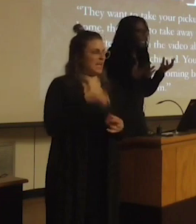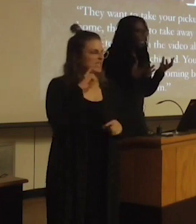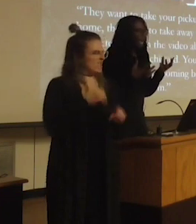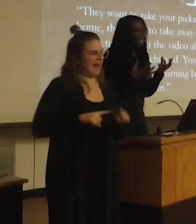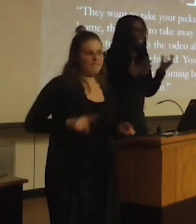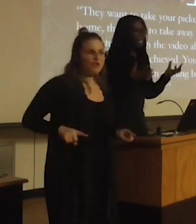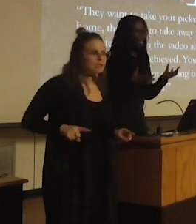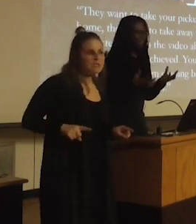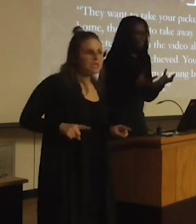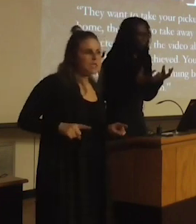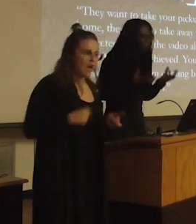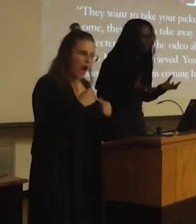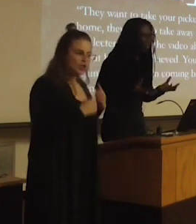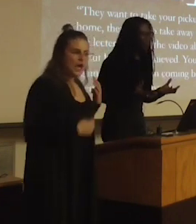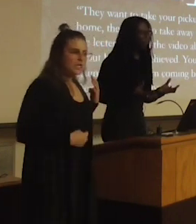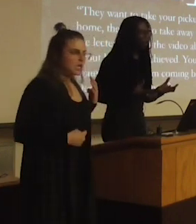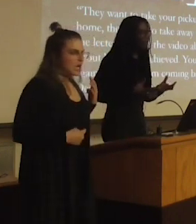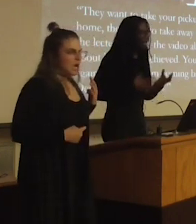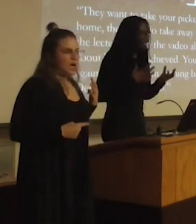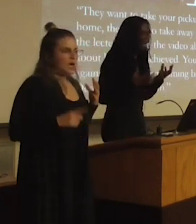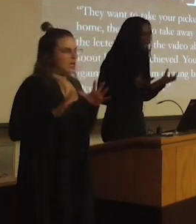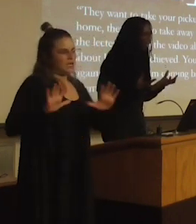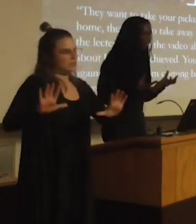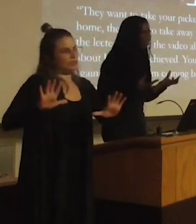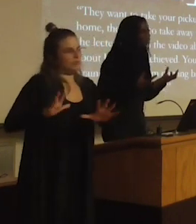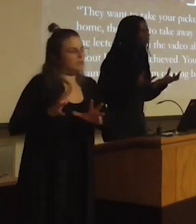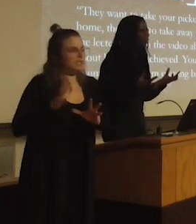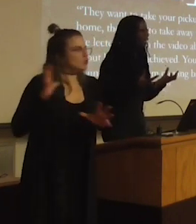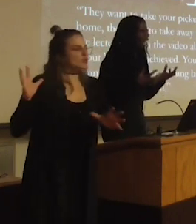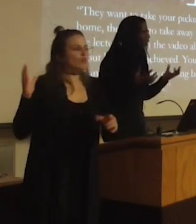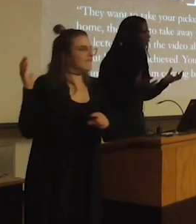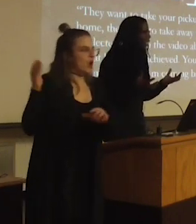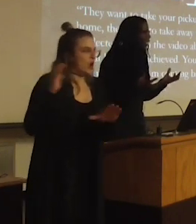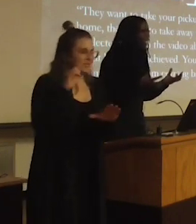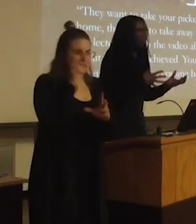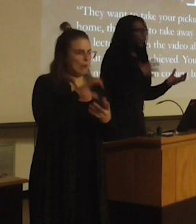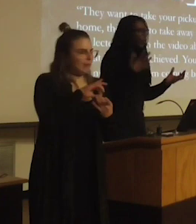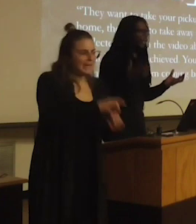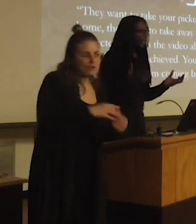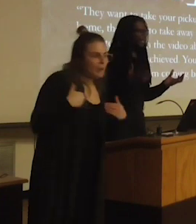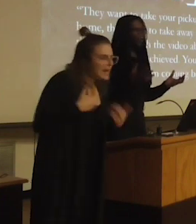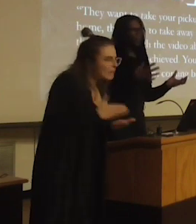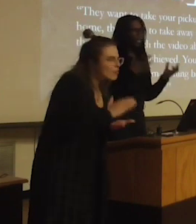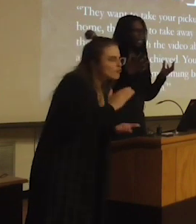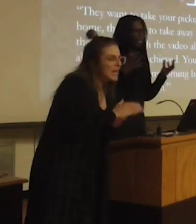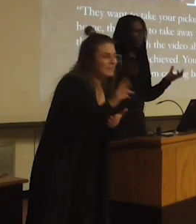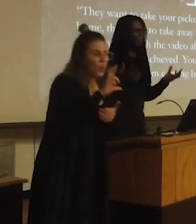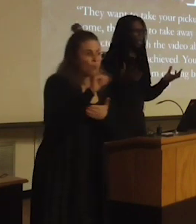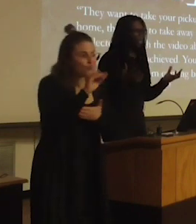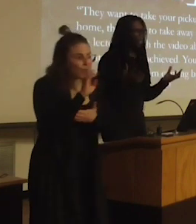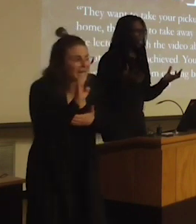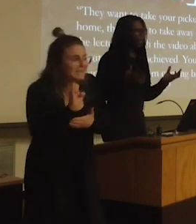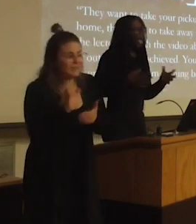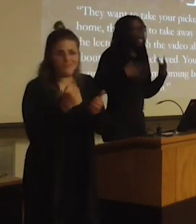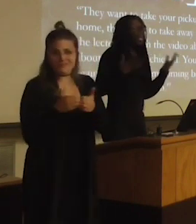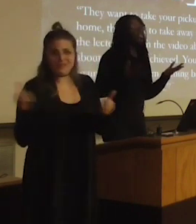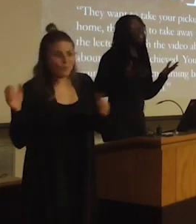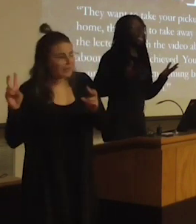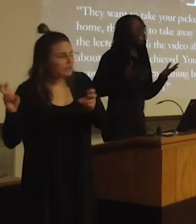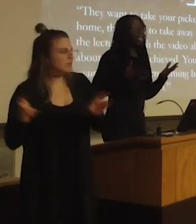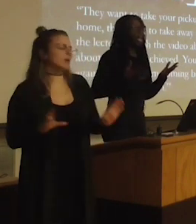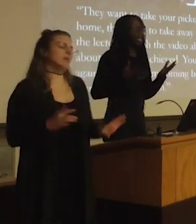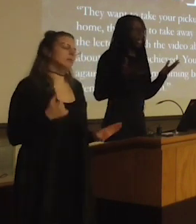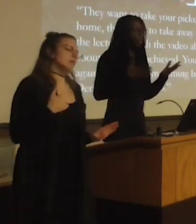diversity agenda that's being pushed too far. This doesn't have anything to do with animal rights. race is a completely separate issue. And